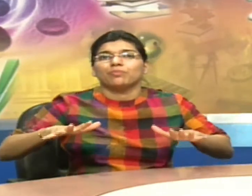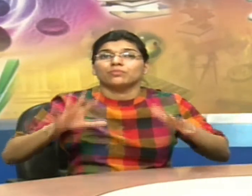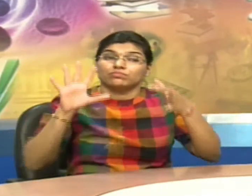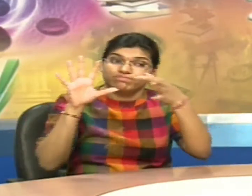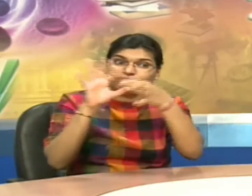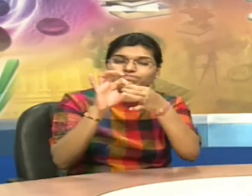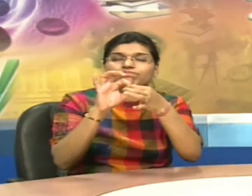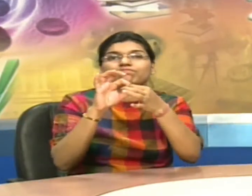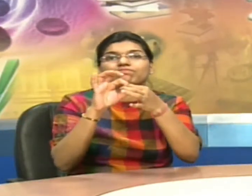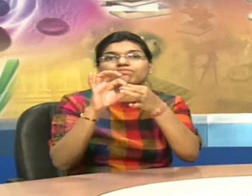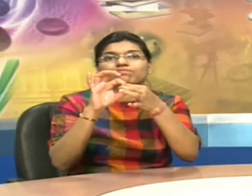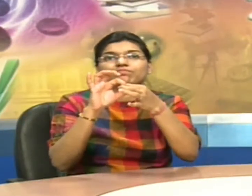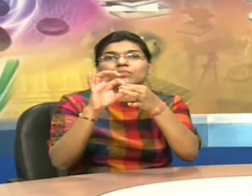works with verb.